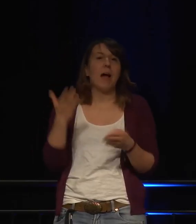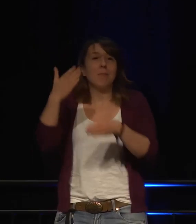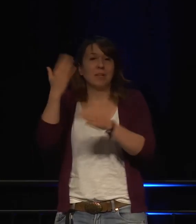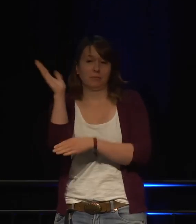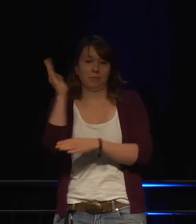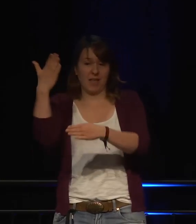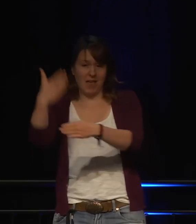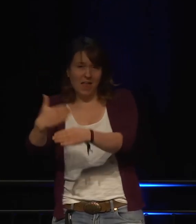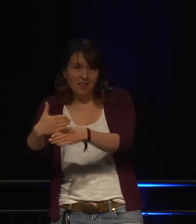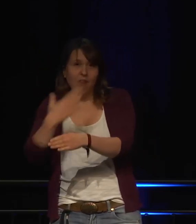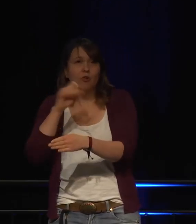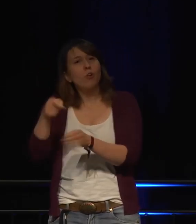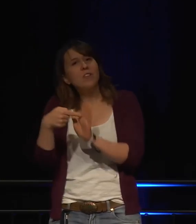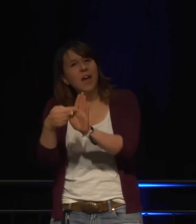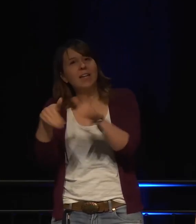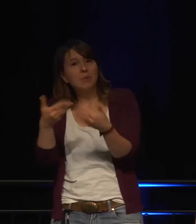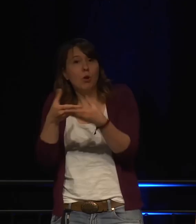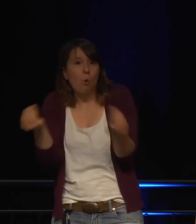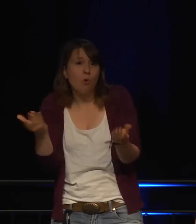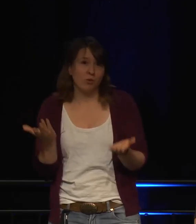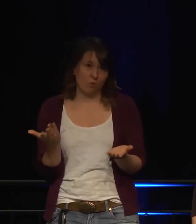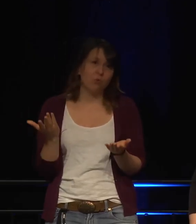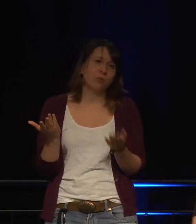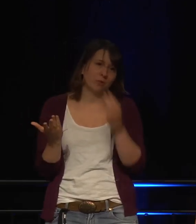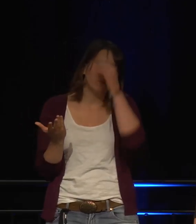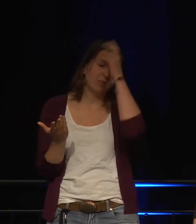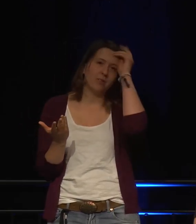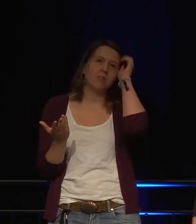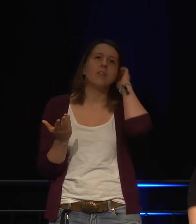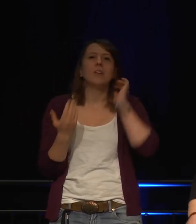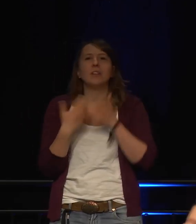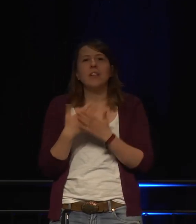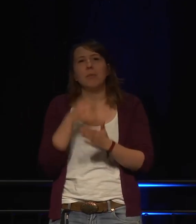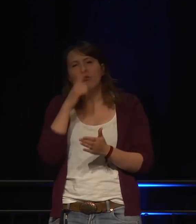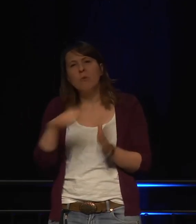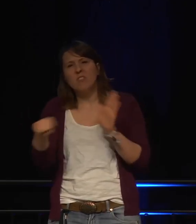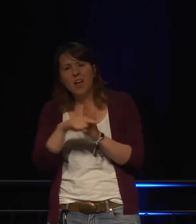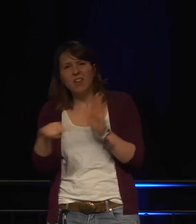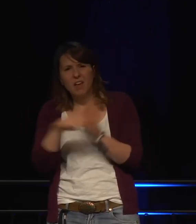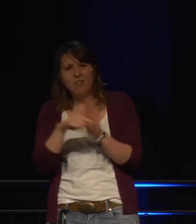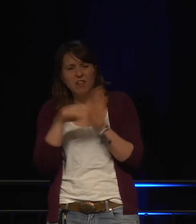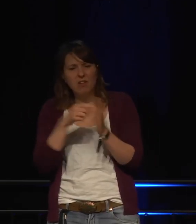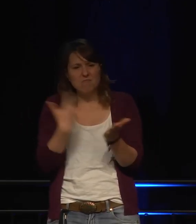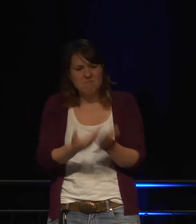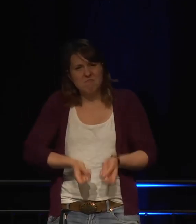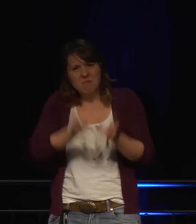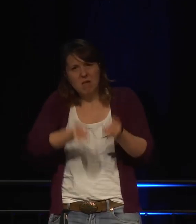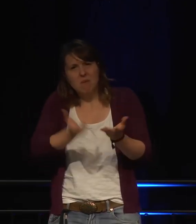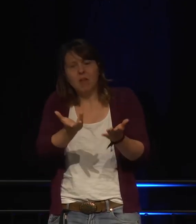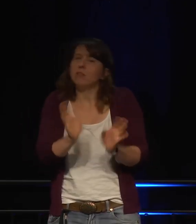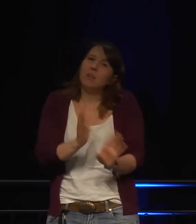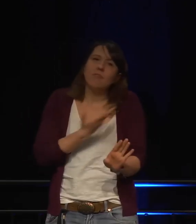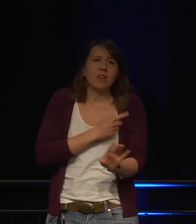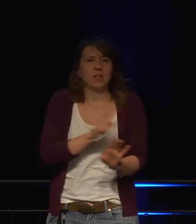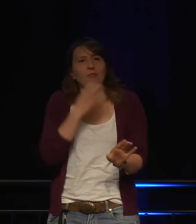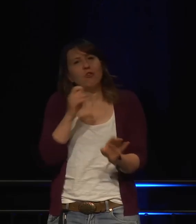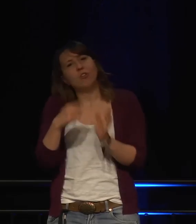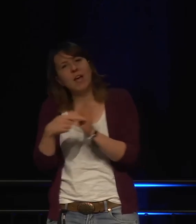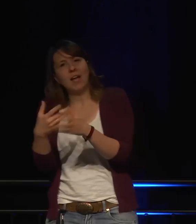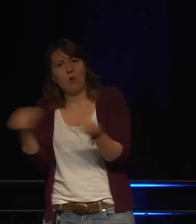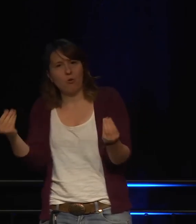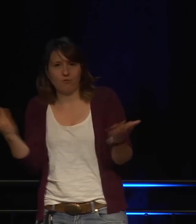solutions as well, and I don't want to provide only bad and negative examples, because that's what we